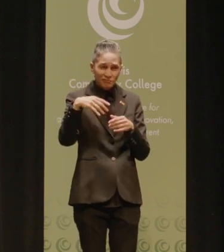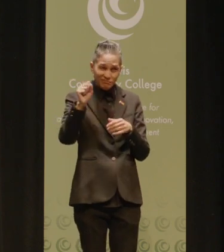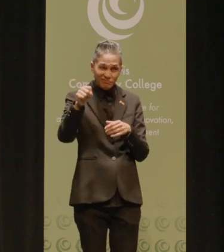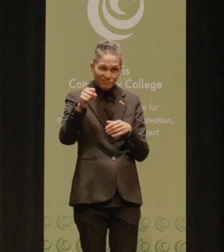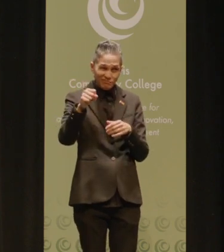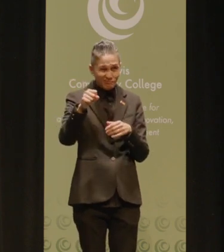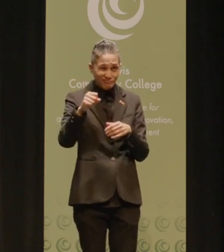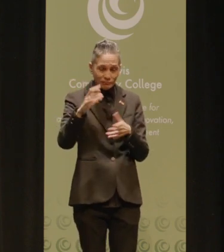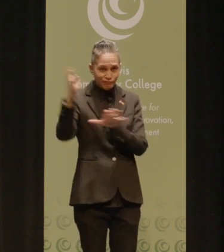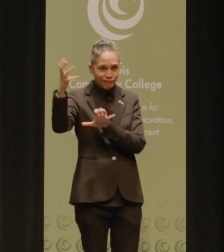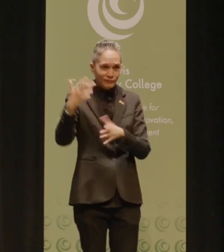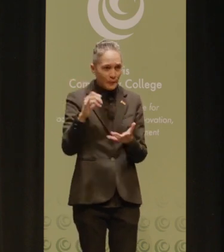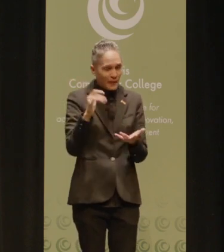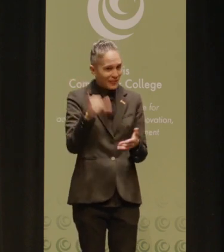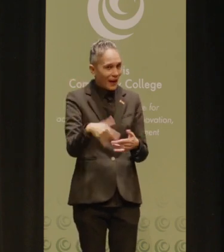That's a technical term.